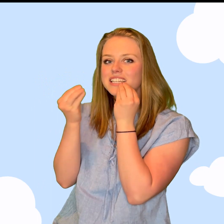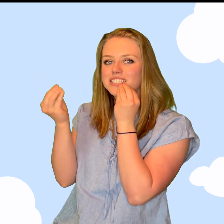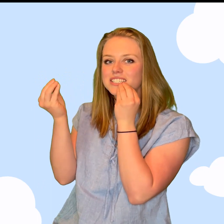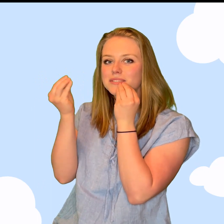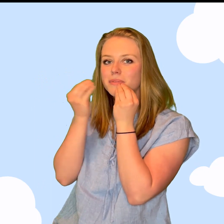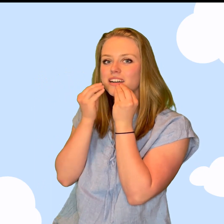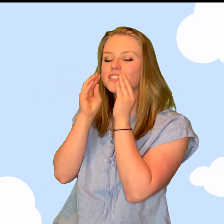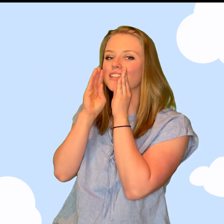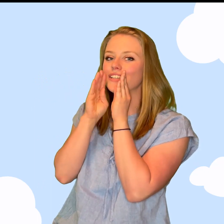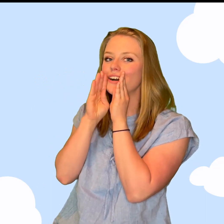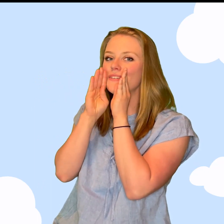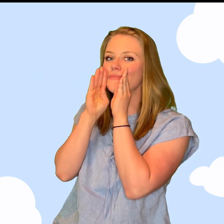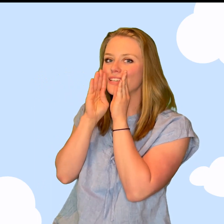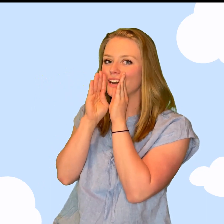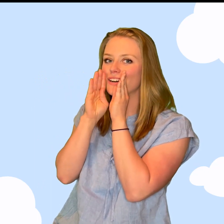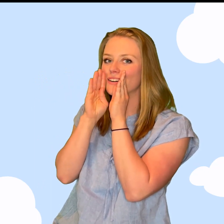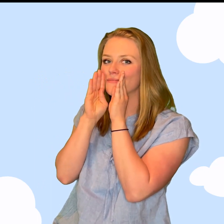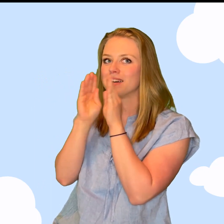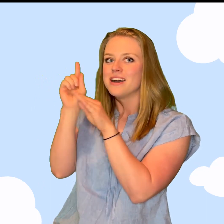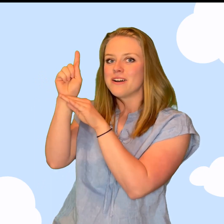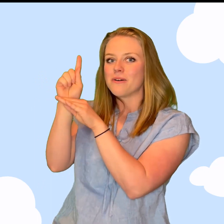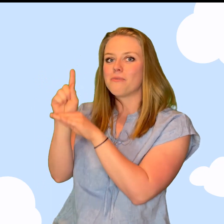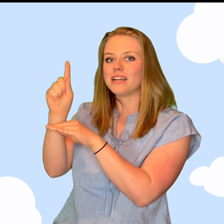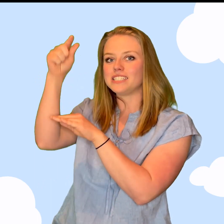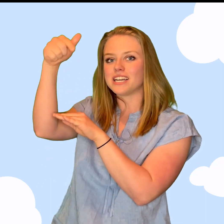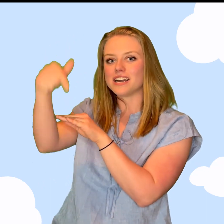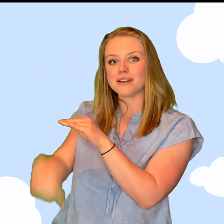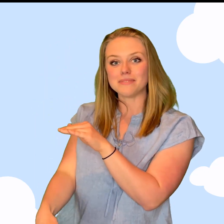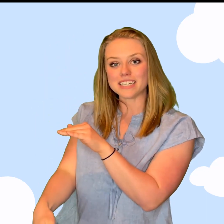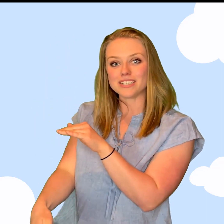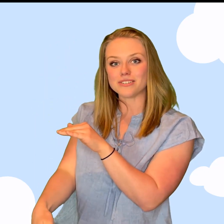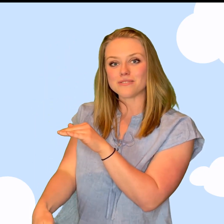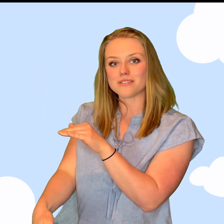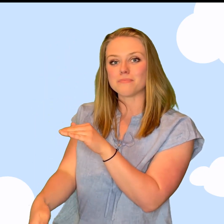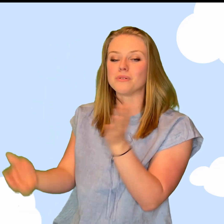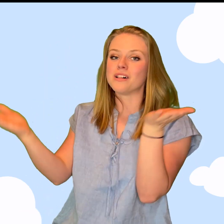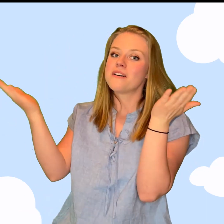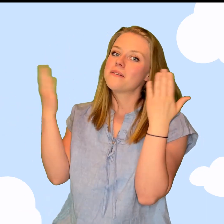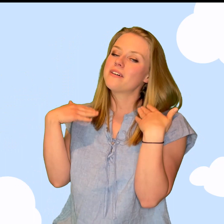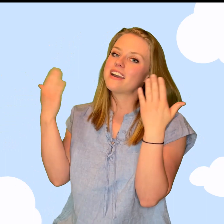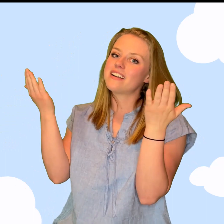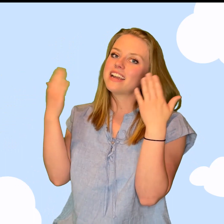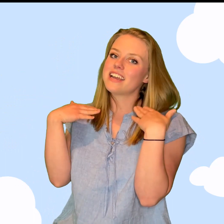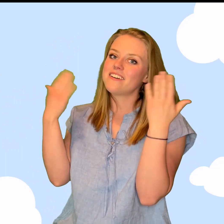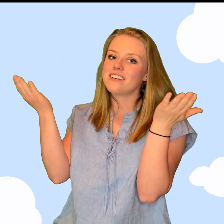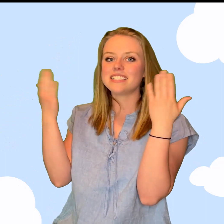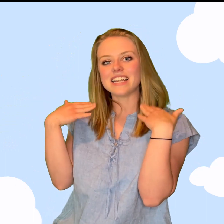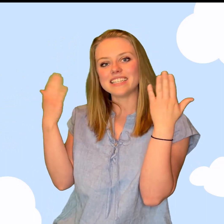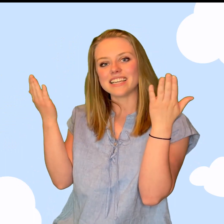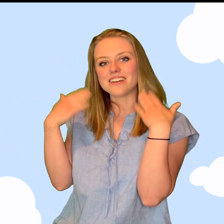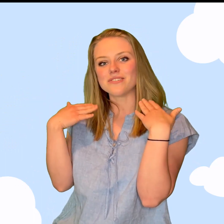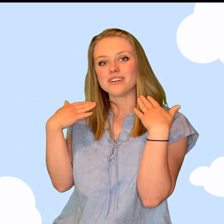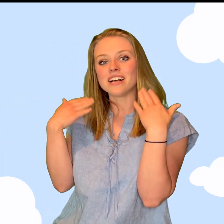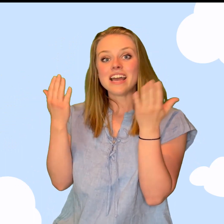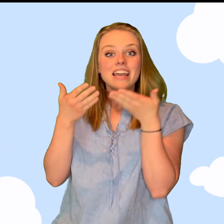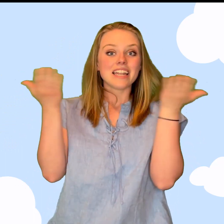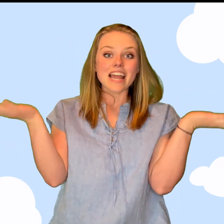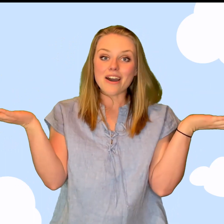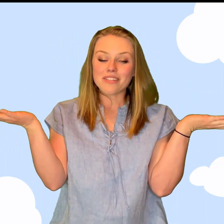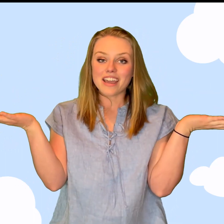delicious bugs. Yum, yum. One jumped into the pool where it was nice and cool. Now there